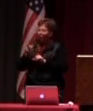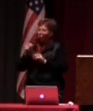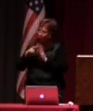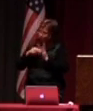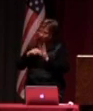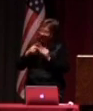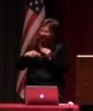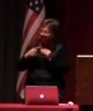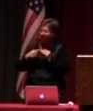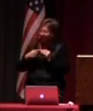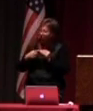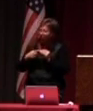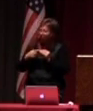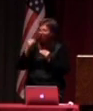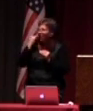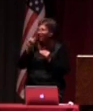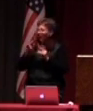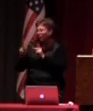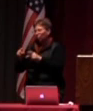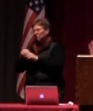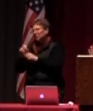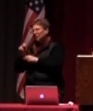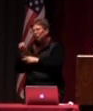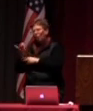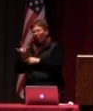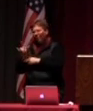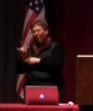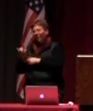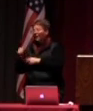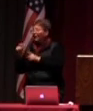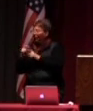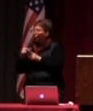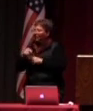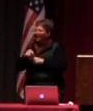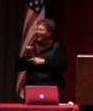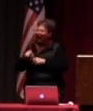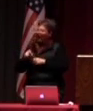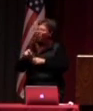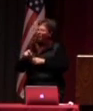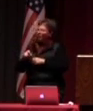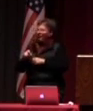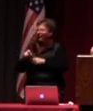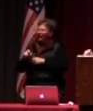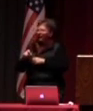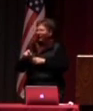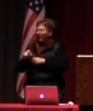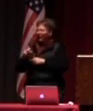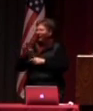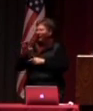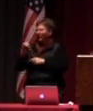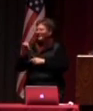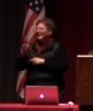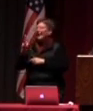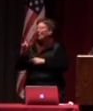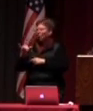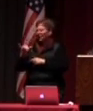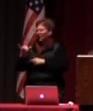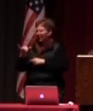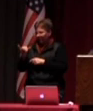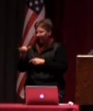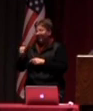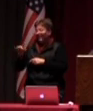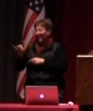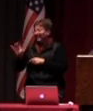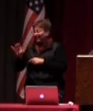read about the way you would read about a character in a novel. In other words, he had to be a celebrity. And the mid-18th century was very much the